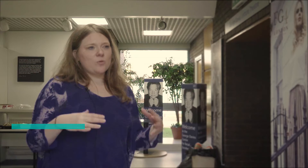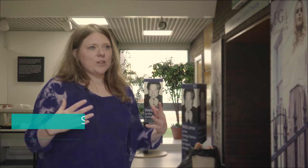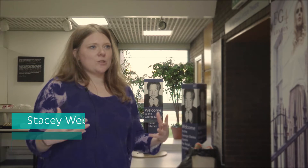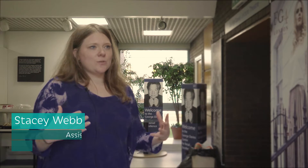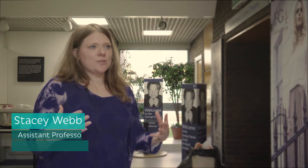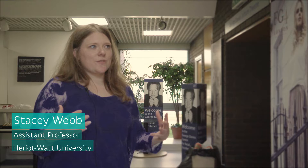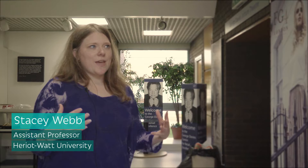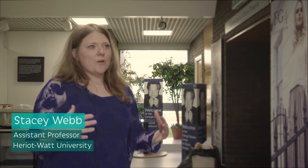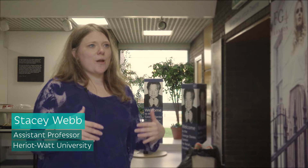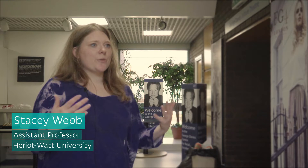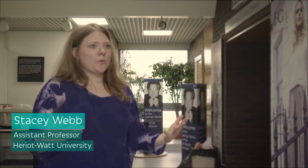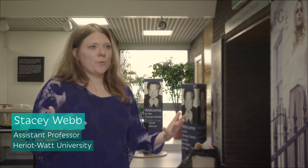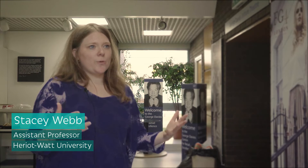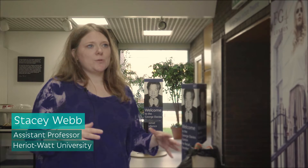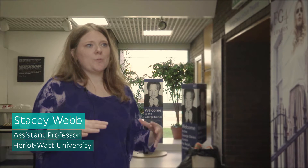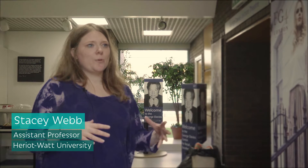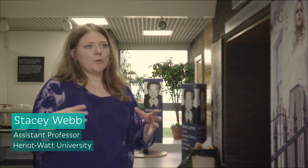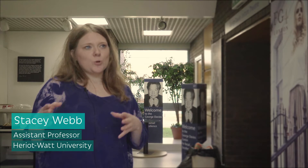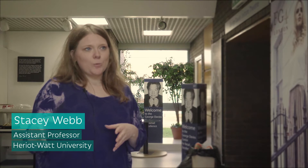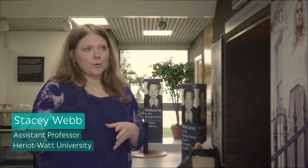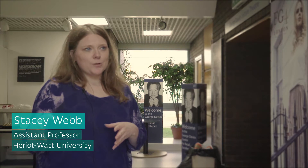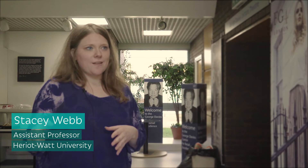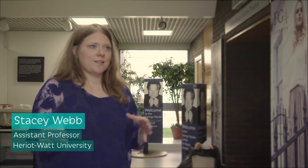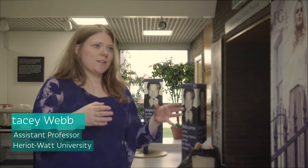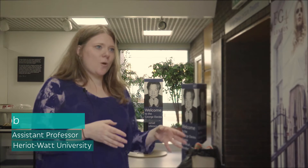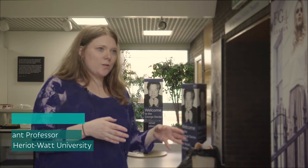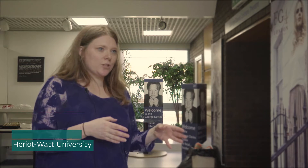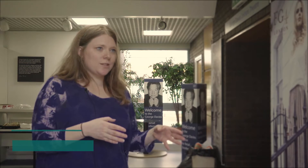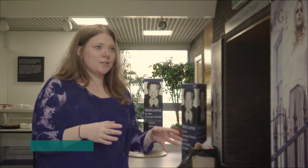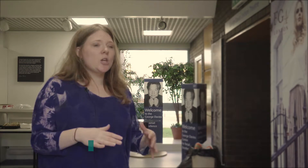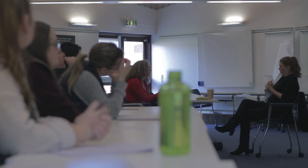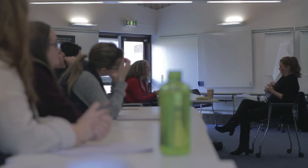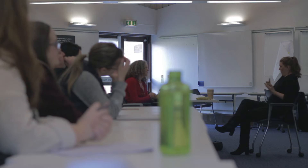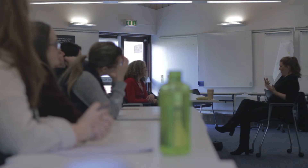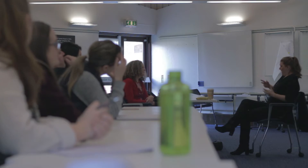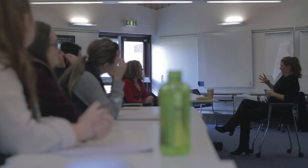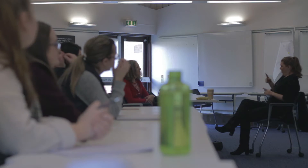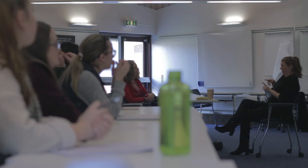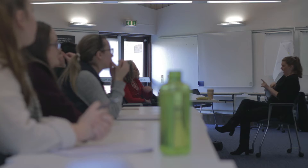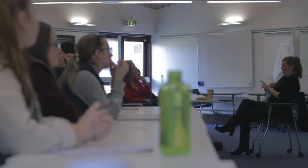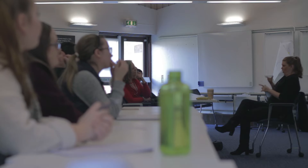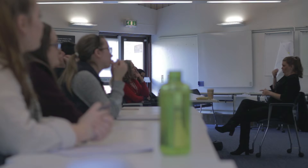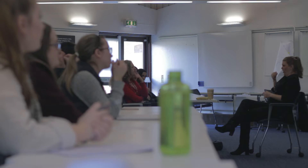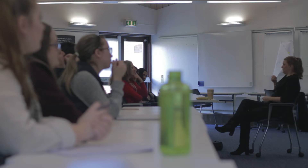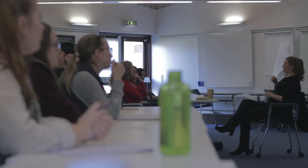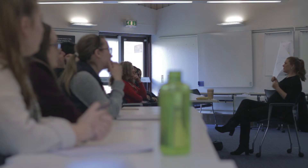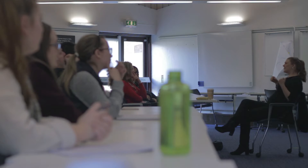The professionals that are out there in the world, both interpreters and psychologists, don't actually have awareness of the other points of